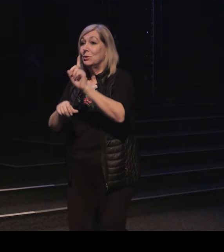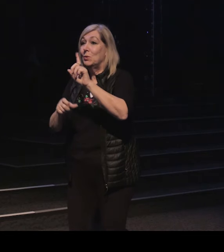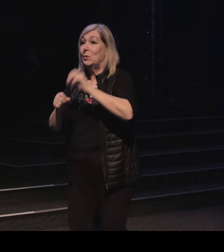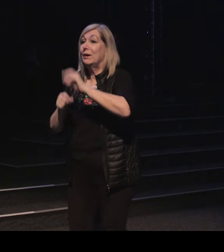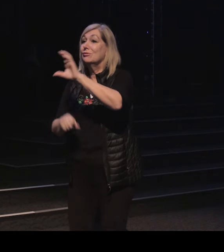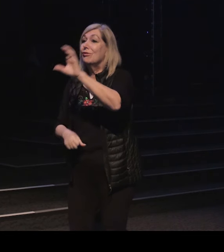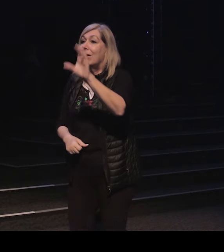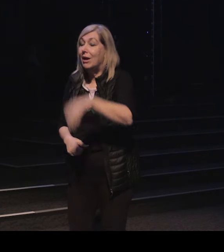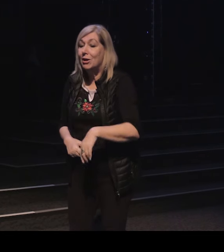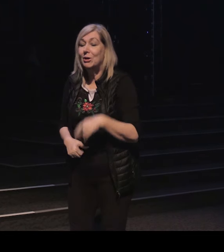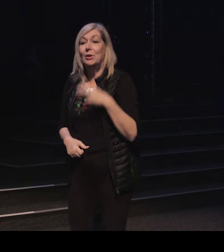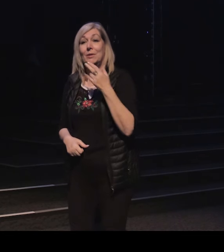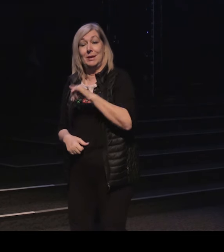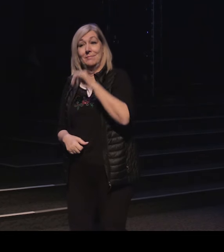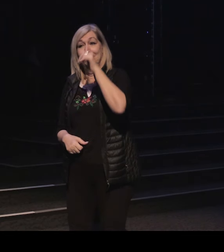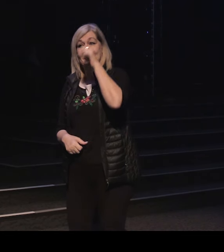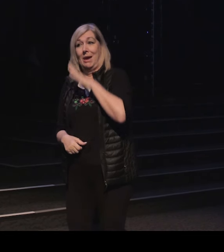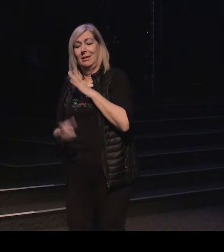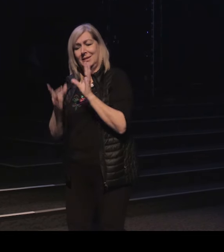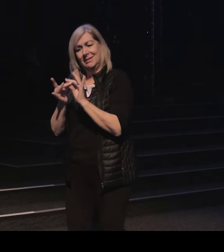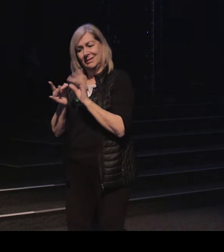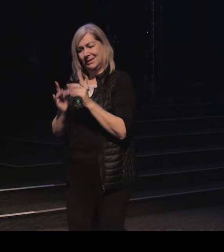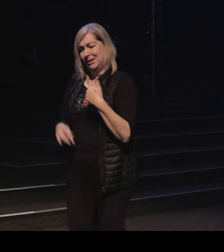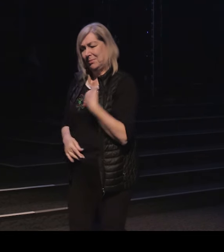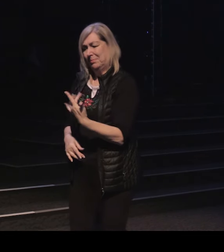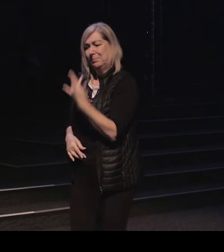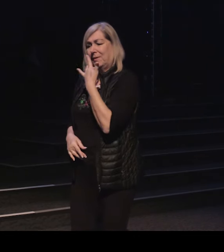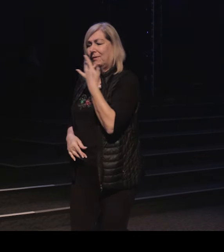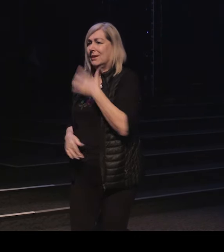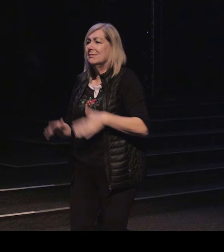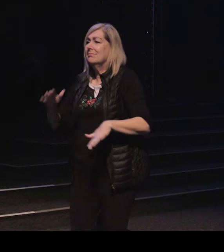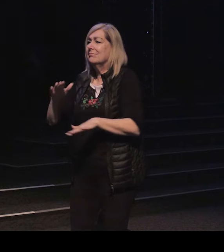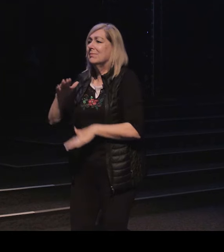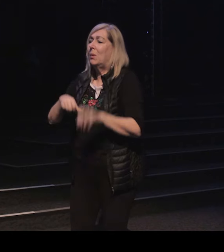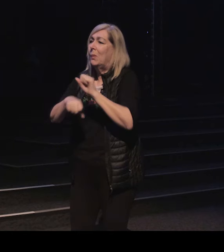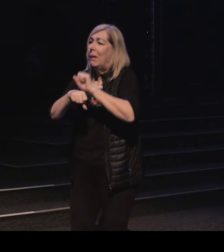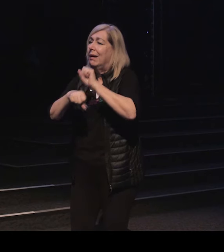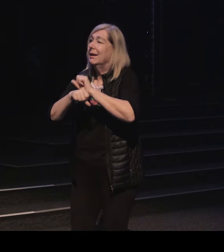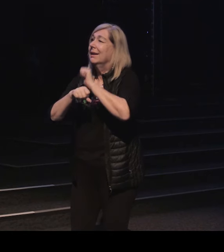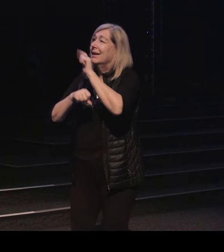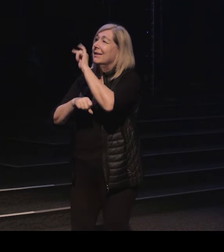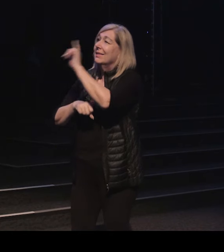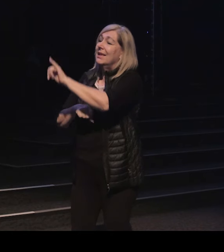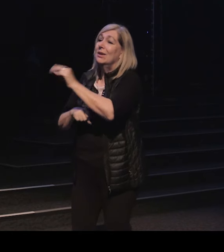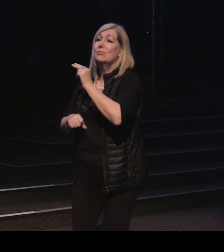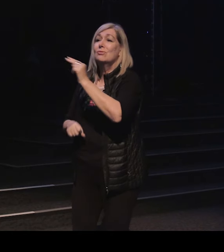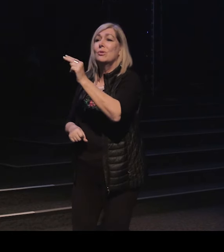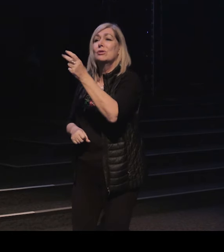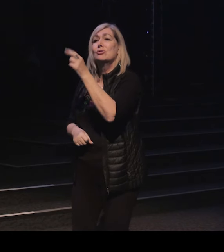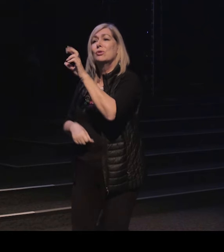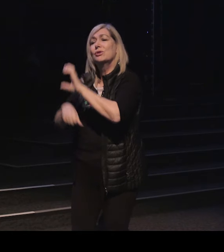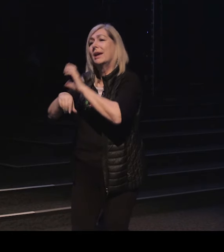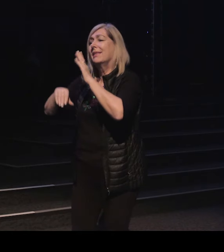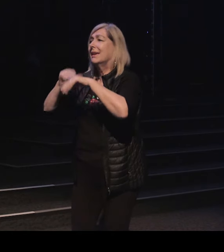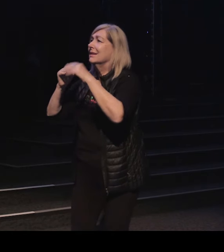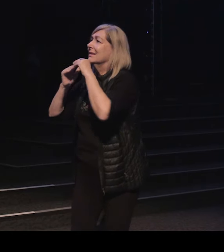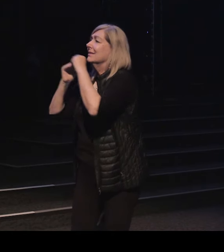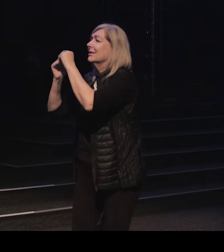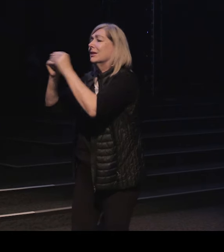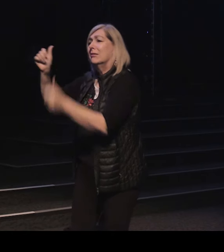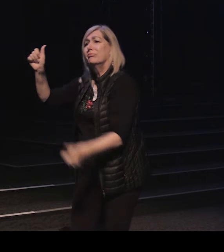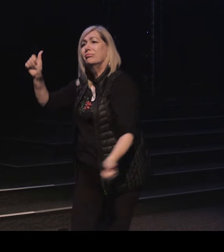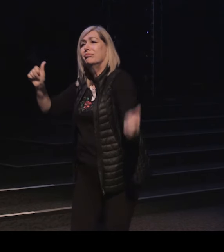he said, "I would rather be a layman in the North Shore Baptist Church than to head the greatest